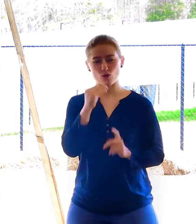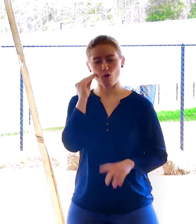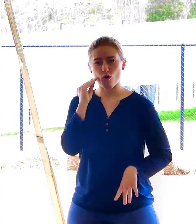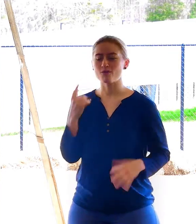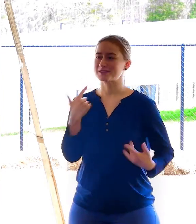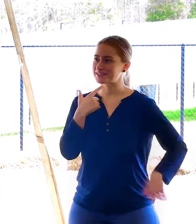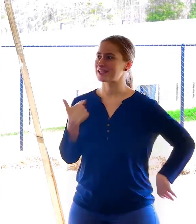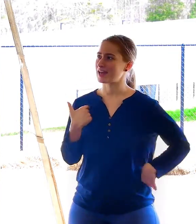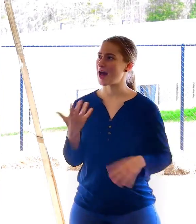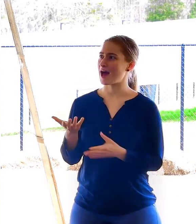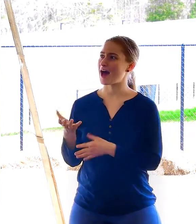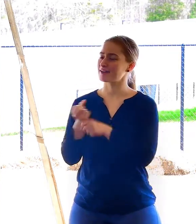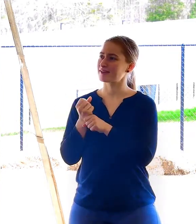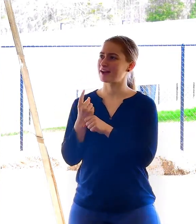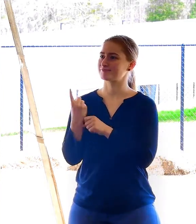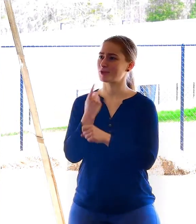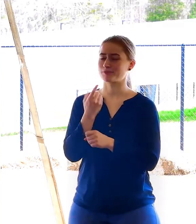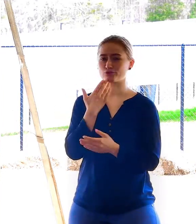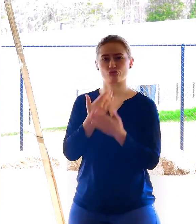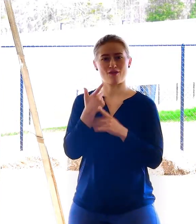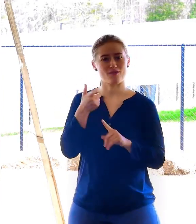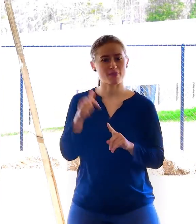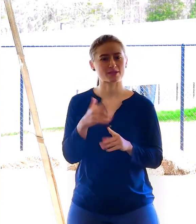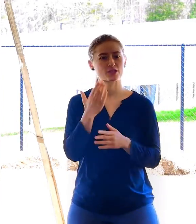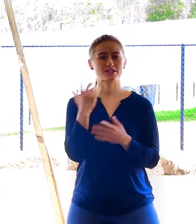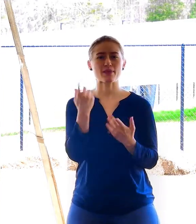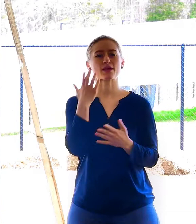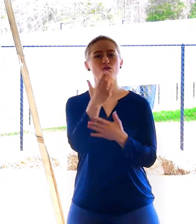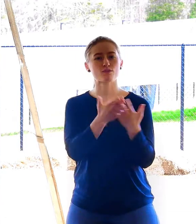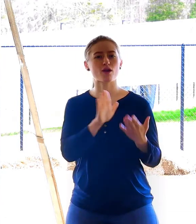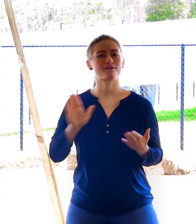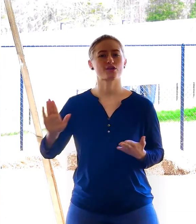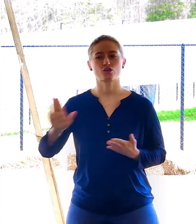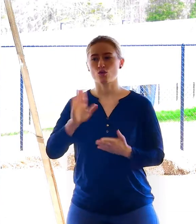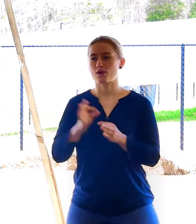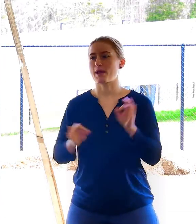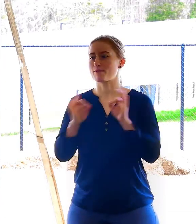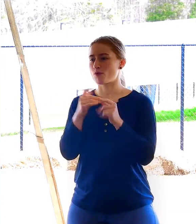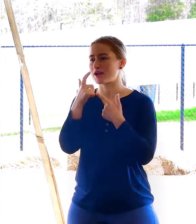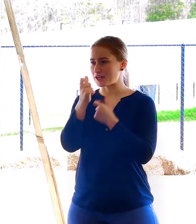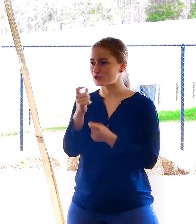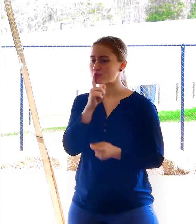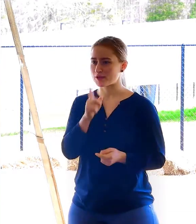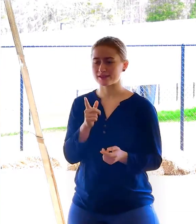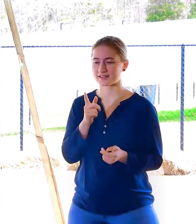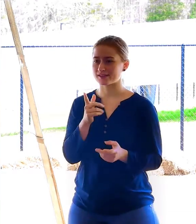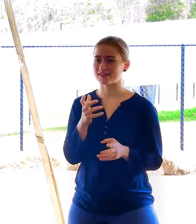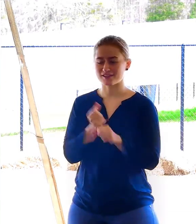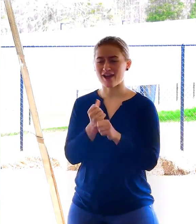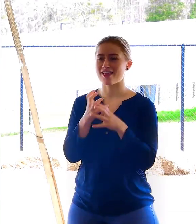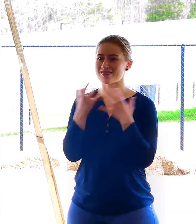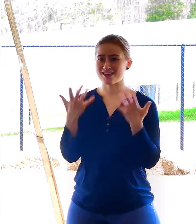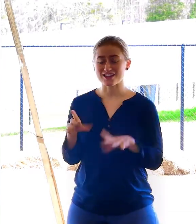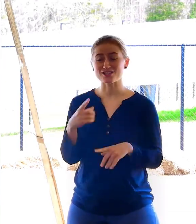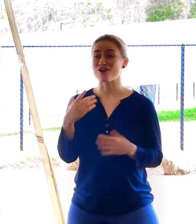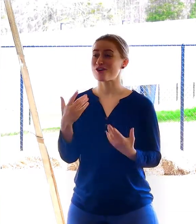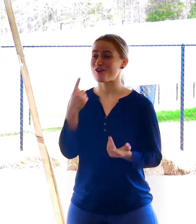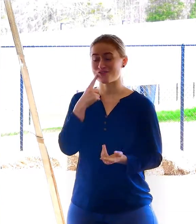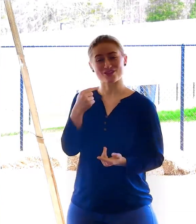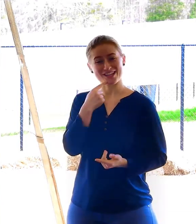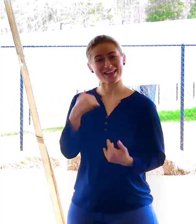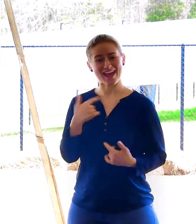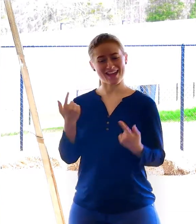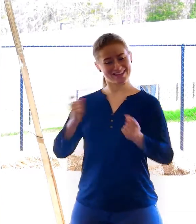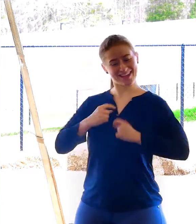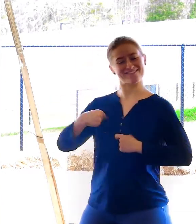brought something home, something that was a part of your important interest. We brought it home this session. So just for saying that, let's give